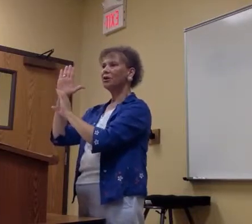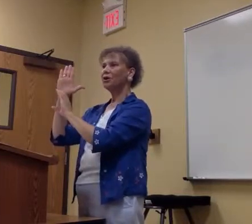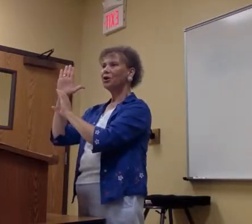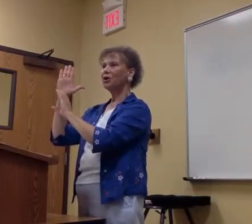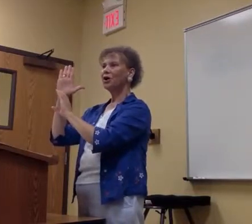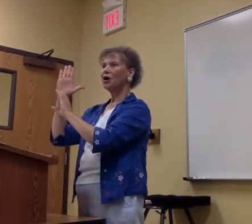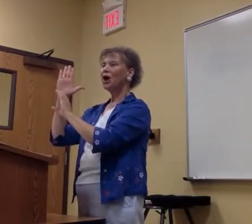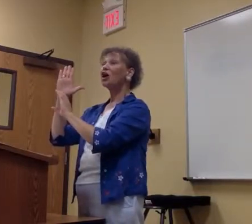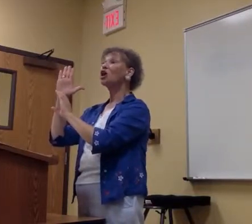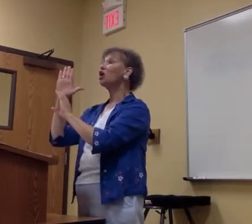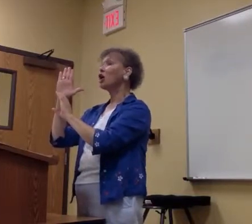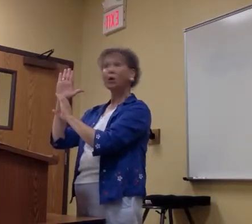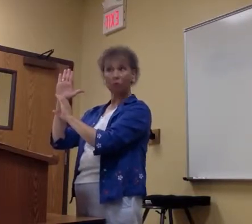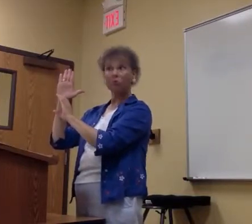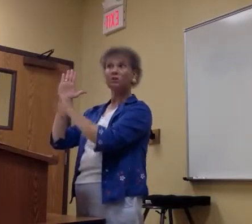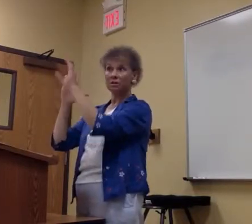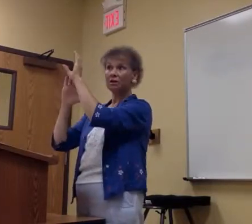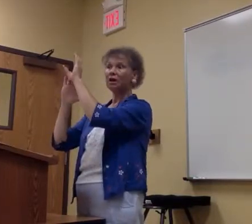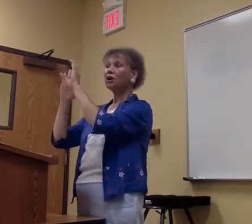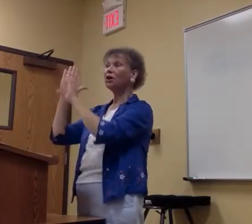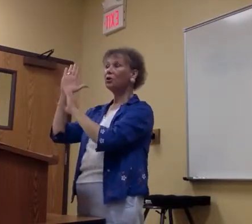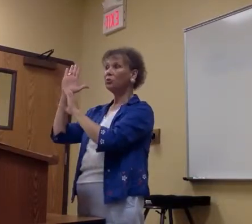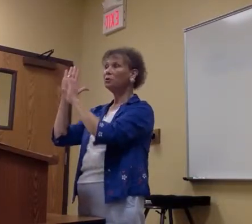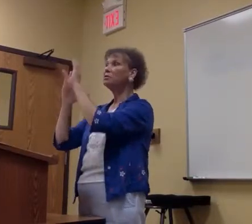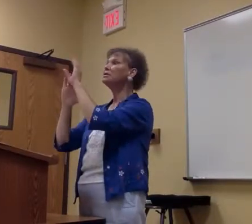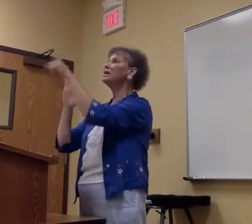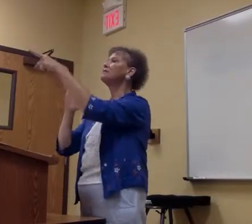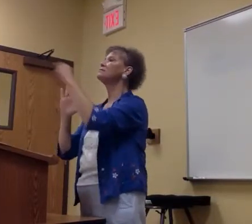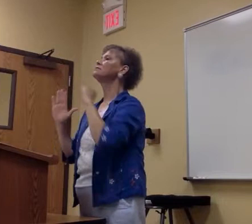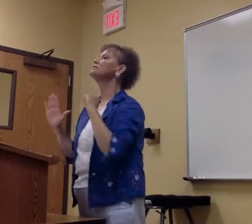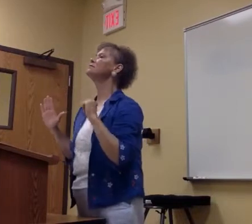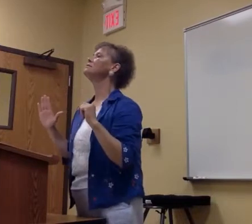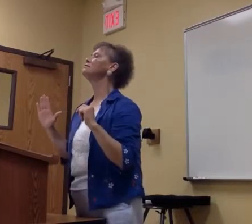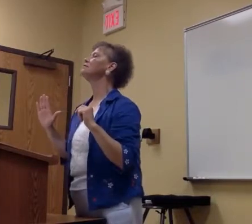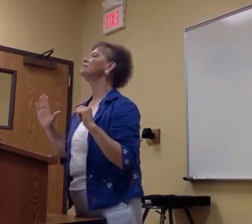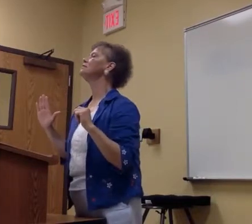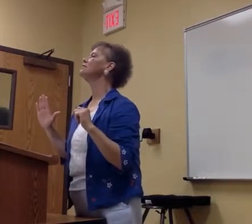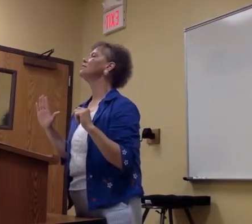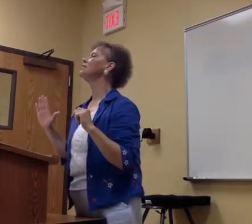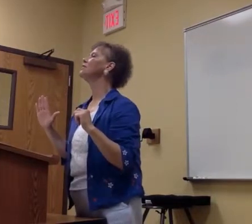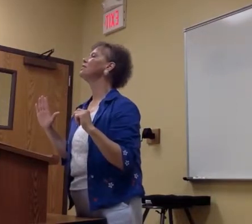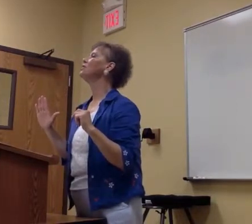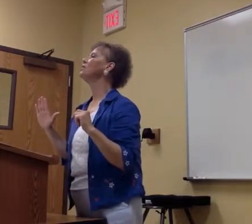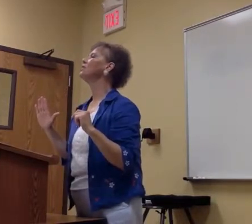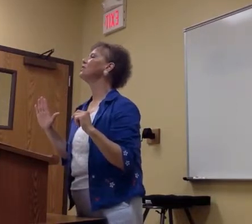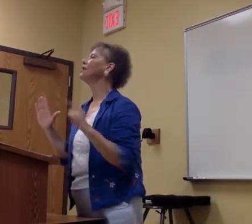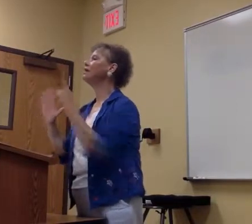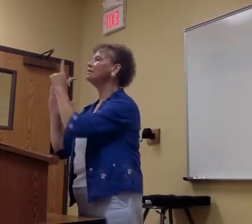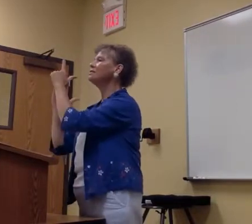code. A code. Yeah. Just back to the lawyer thing. Uh-huh. So lawyer is a law person.